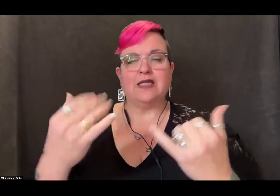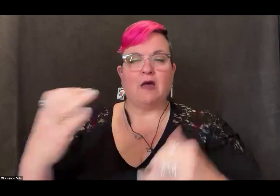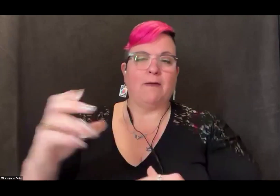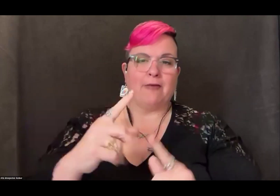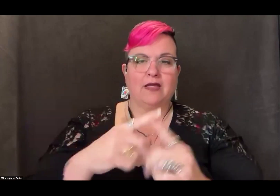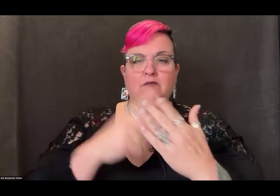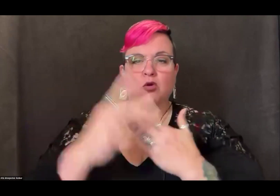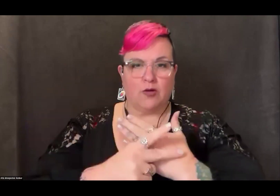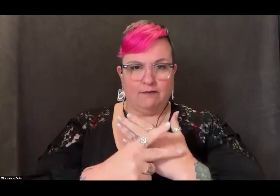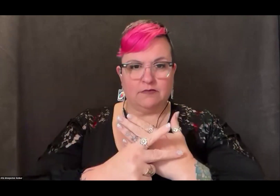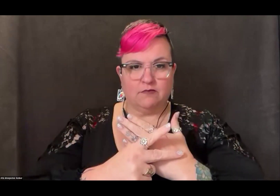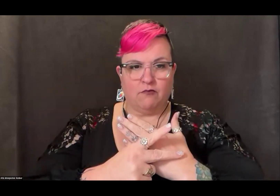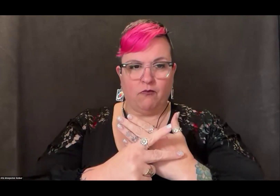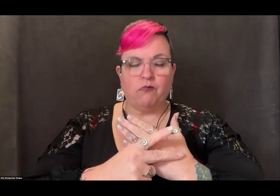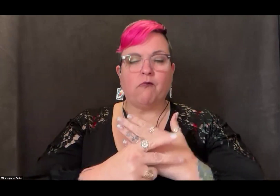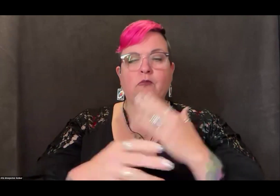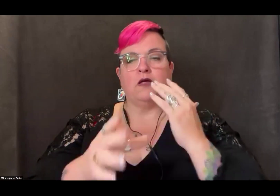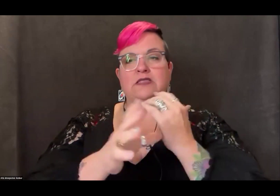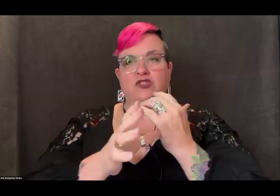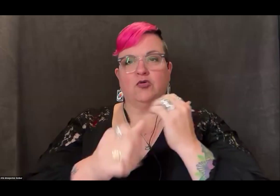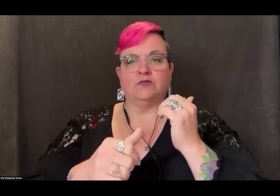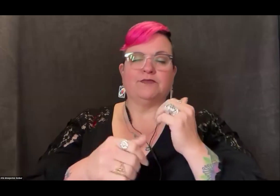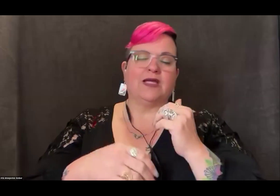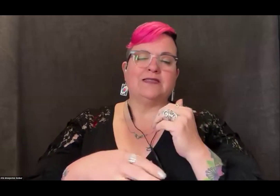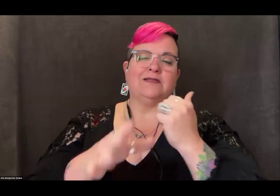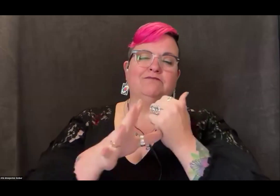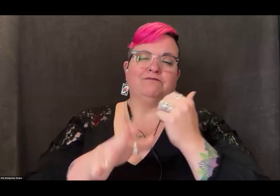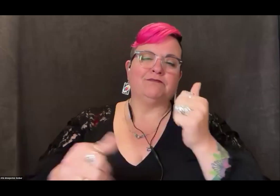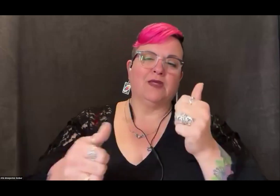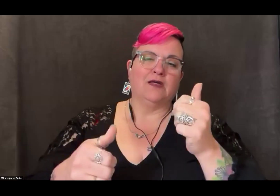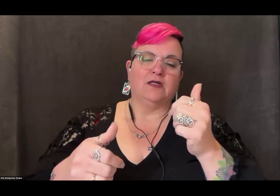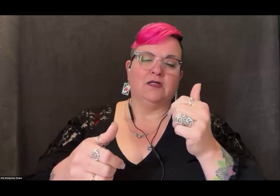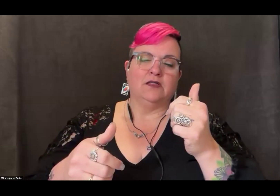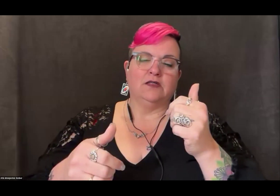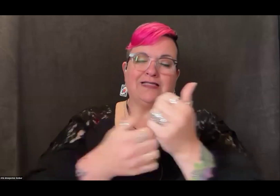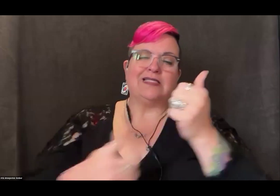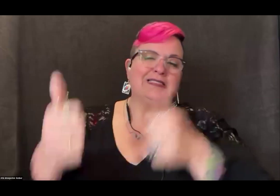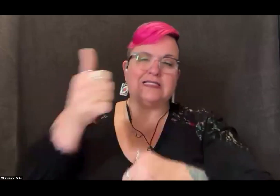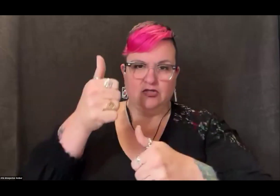in programs as a senior director of vocational training.